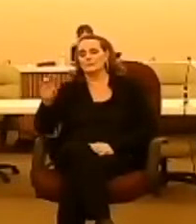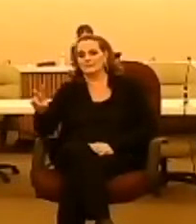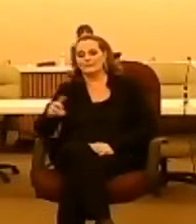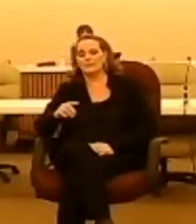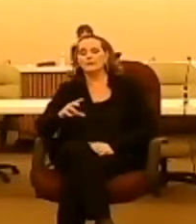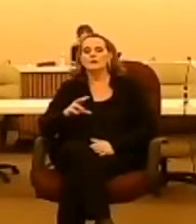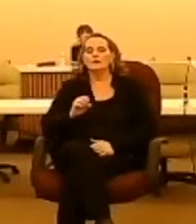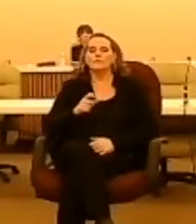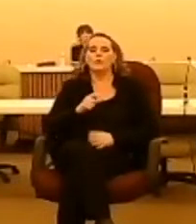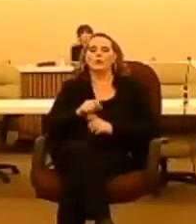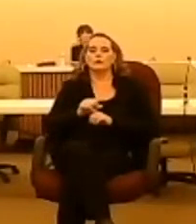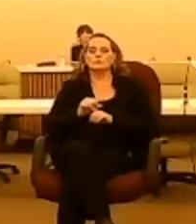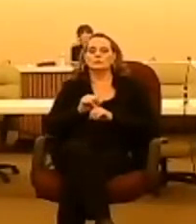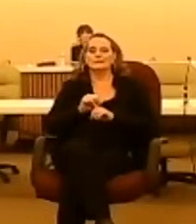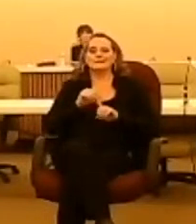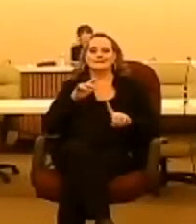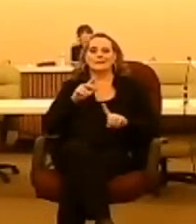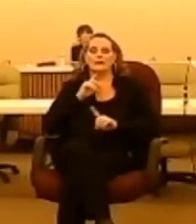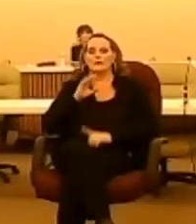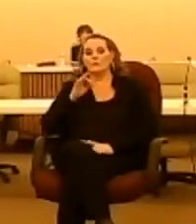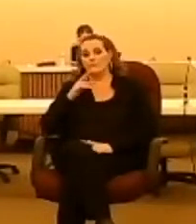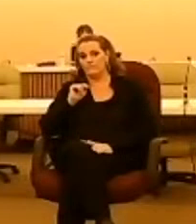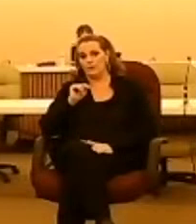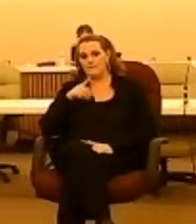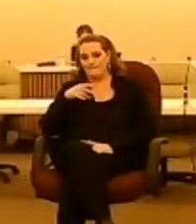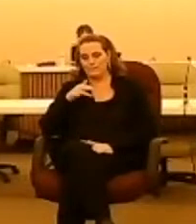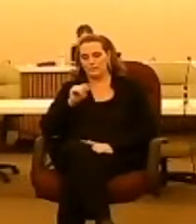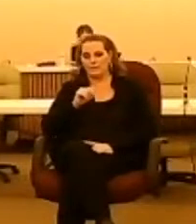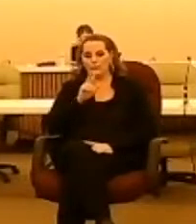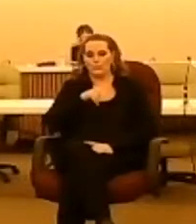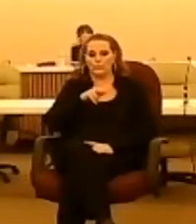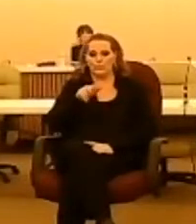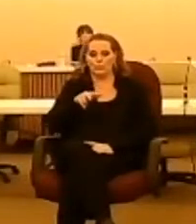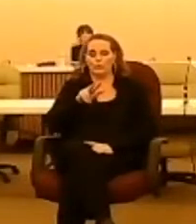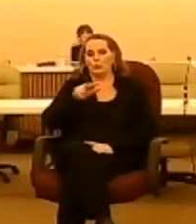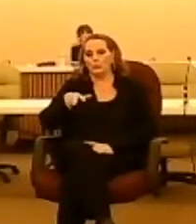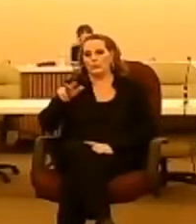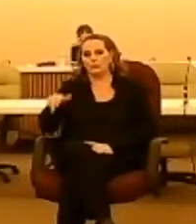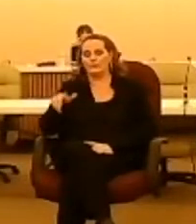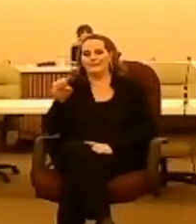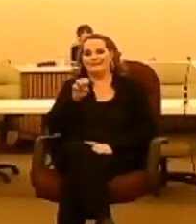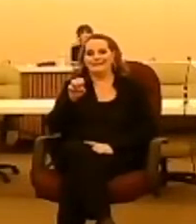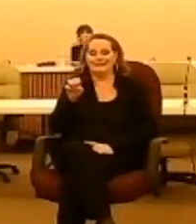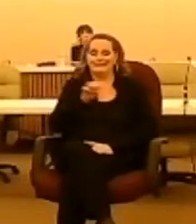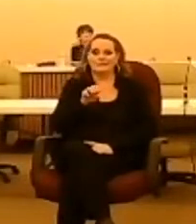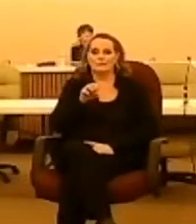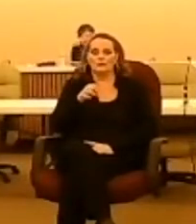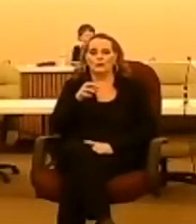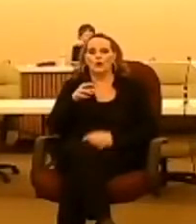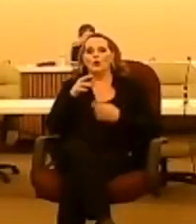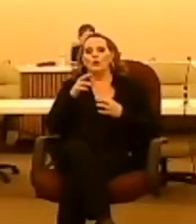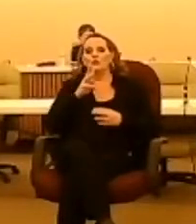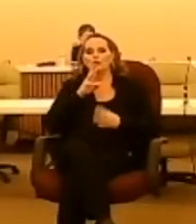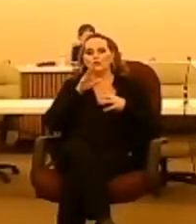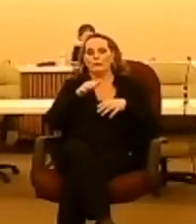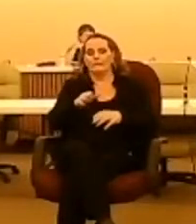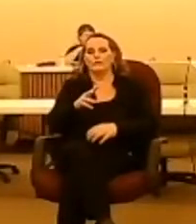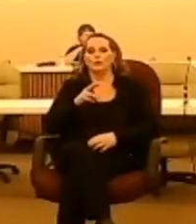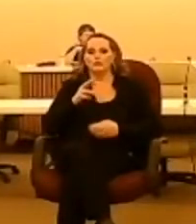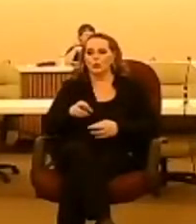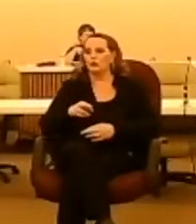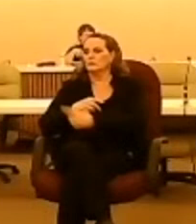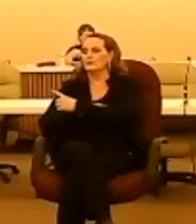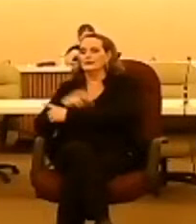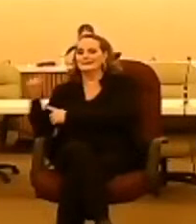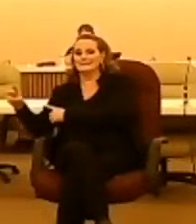proposed expansion of the building footprint at 3333 East River Road. Seconded. So again, the reason I had it